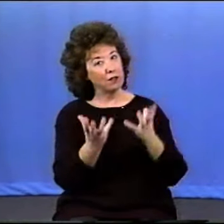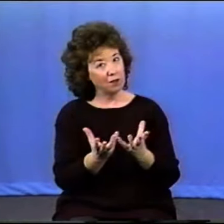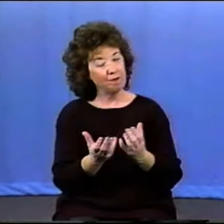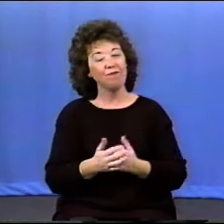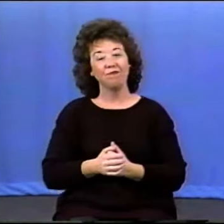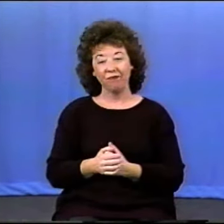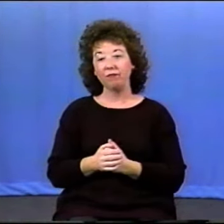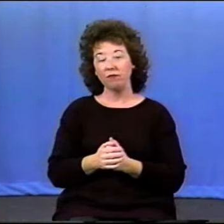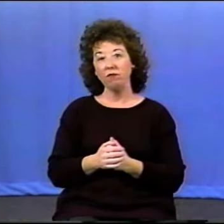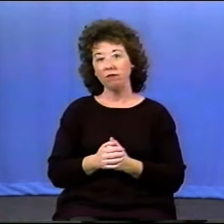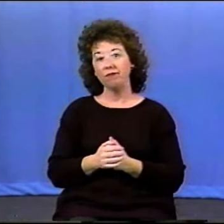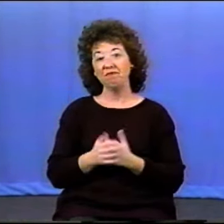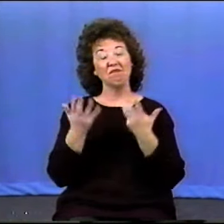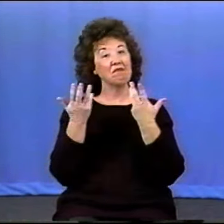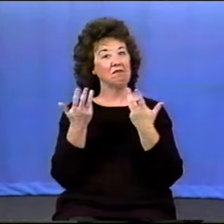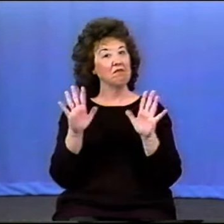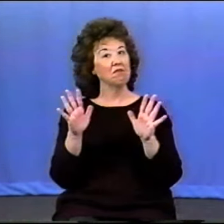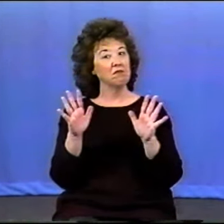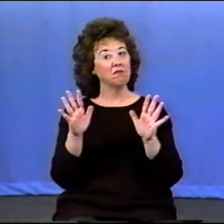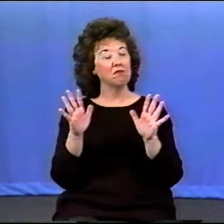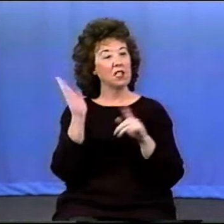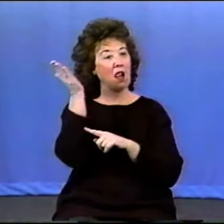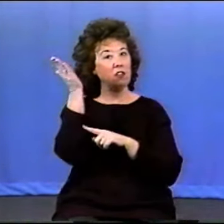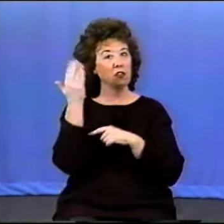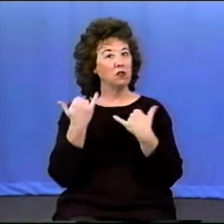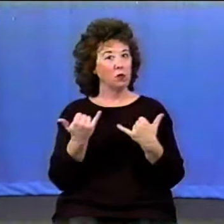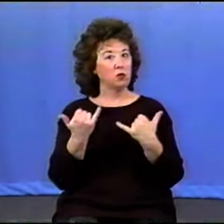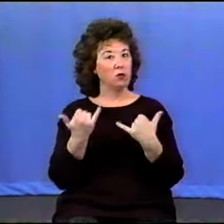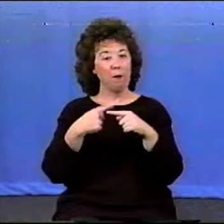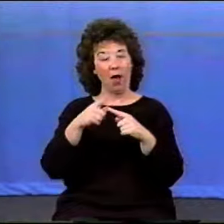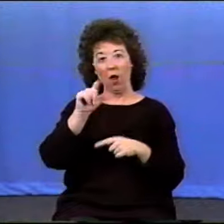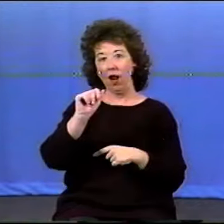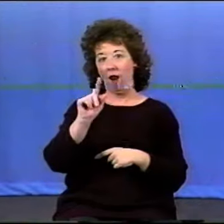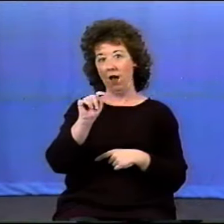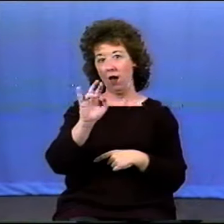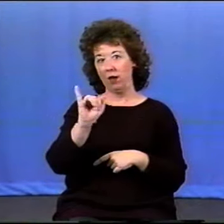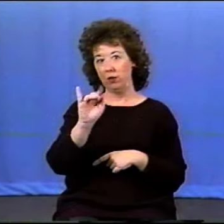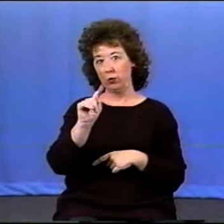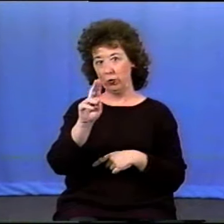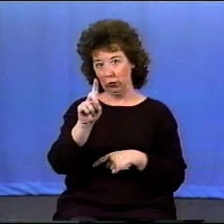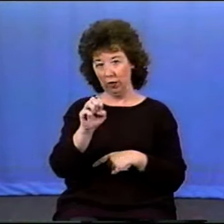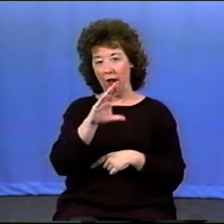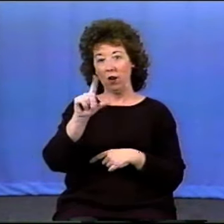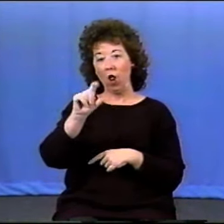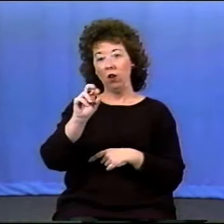that's it for today. That's all we're going to talk about on latitude and longitude, and we'll see you next time.